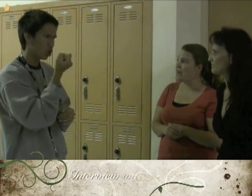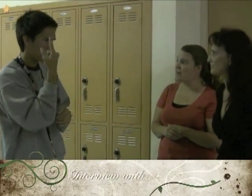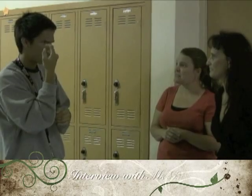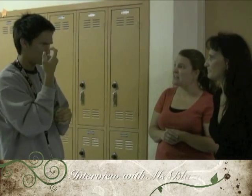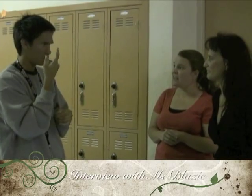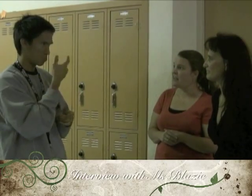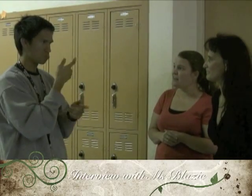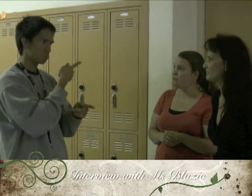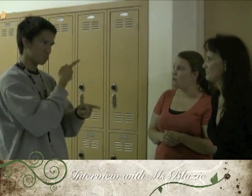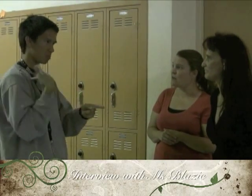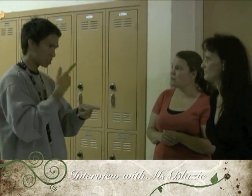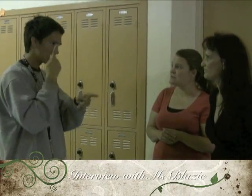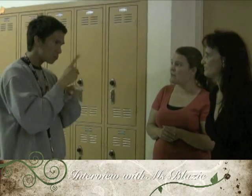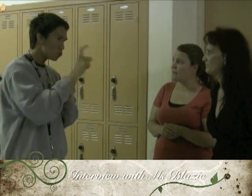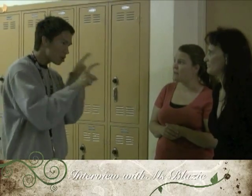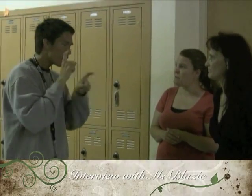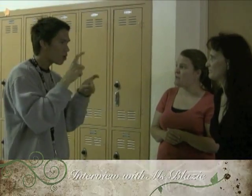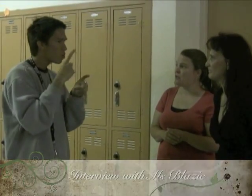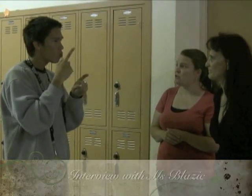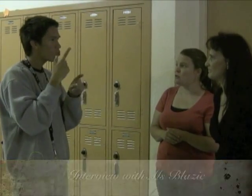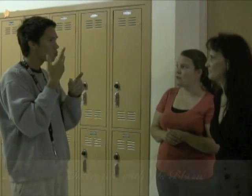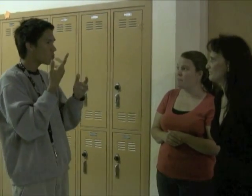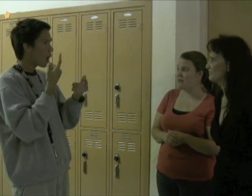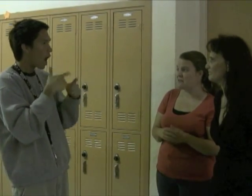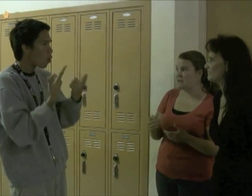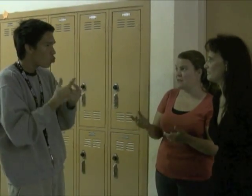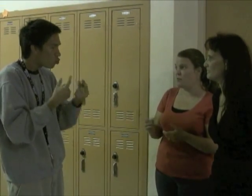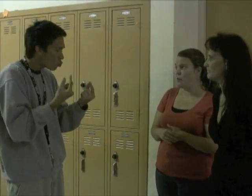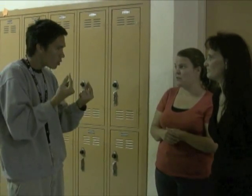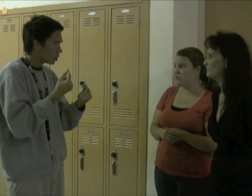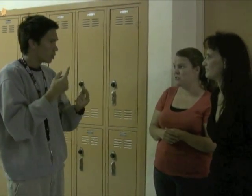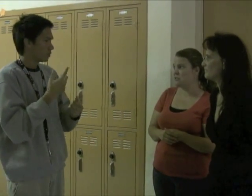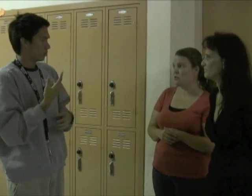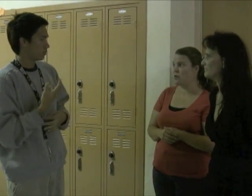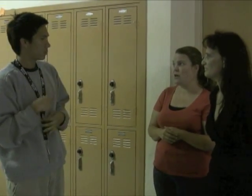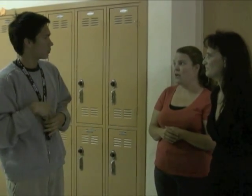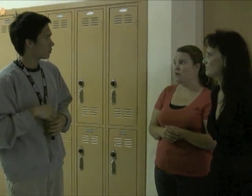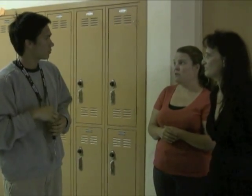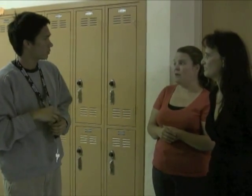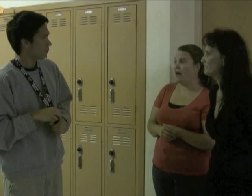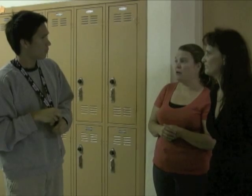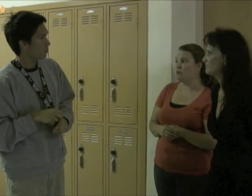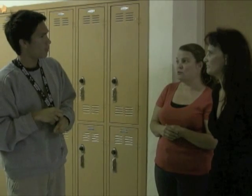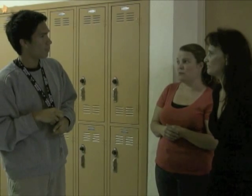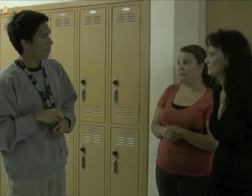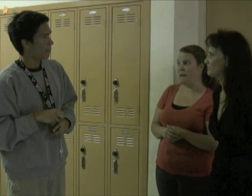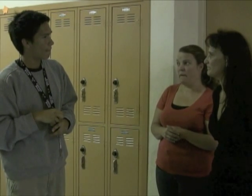class, and if you don't understand them, do you keep asking them questions, or how do you treat them?